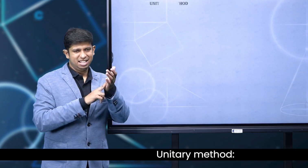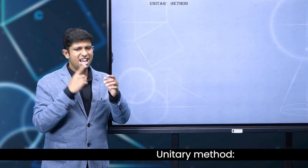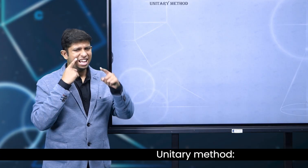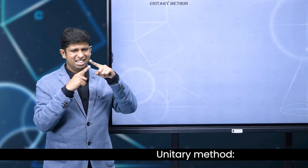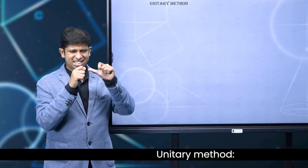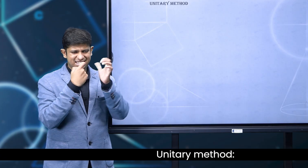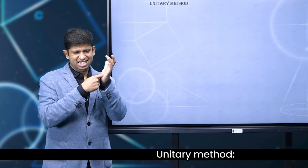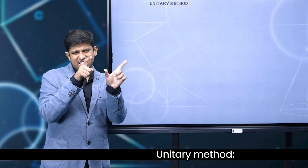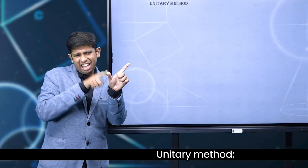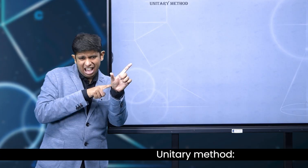Unitary method.